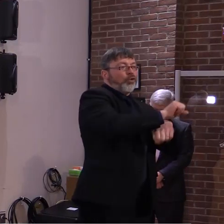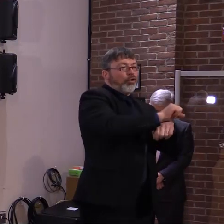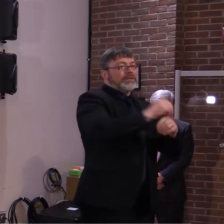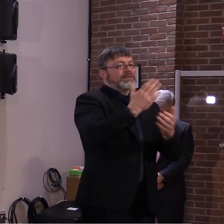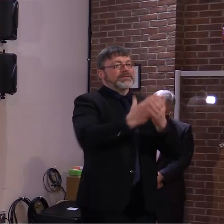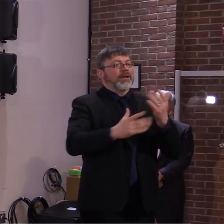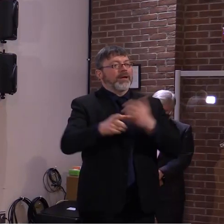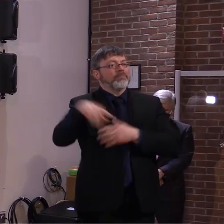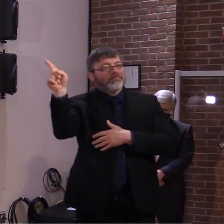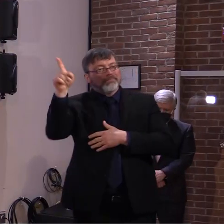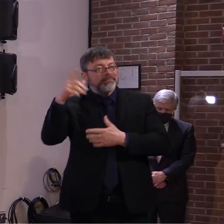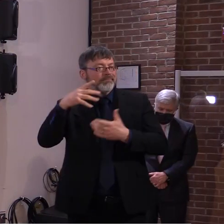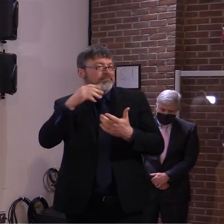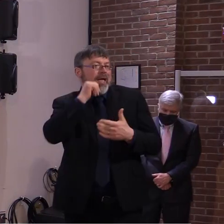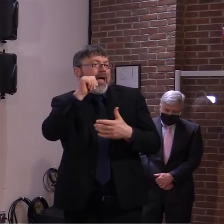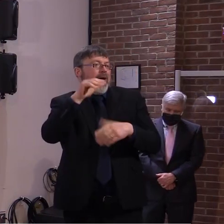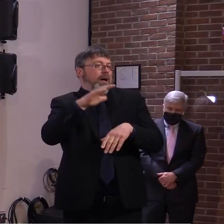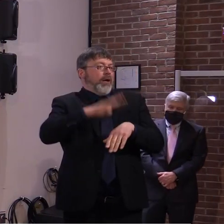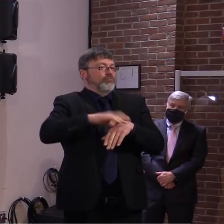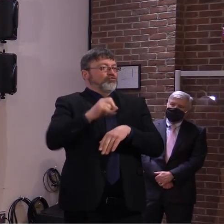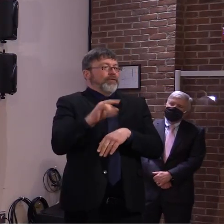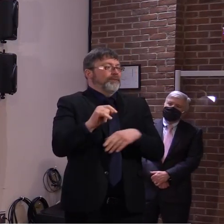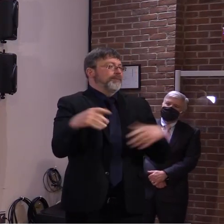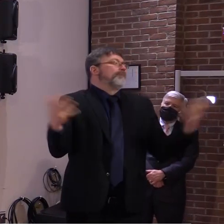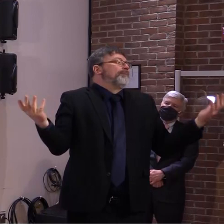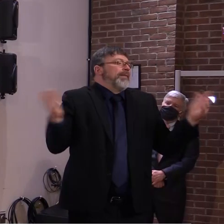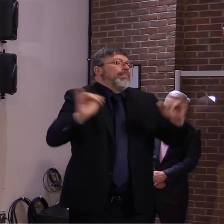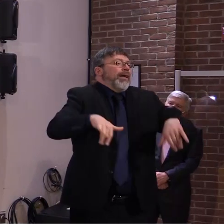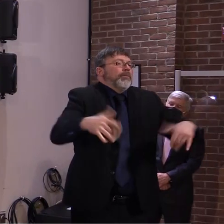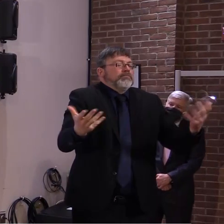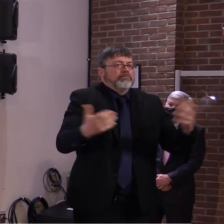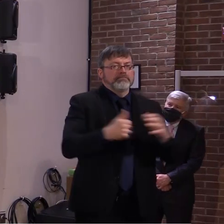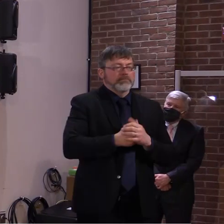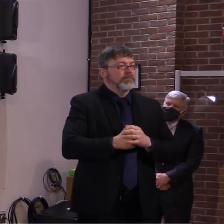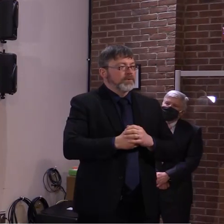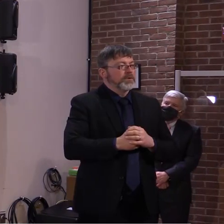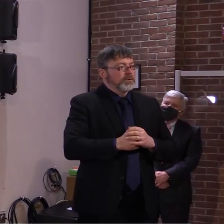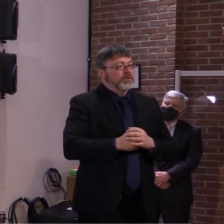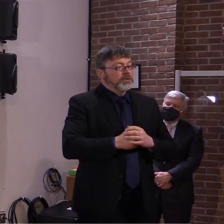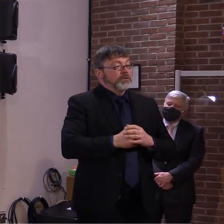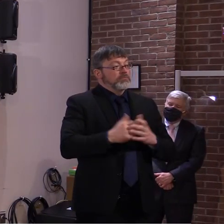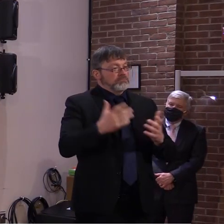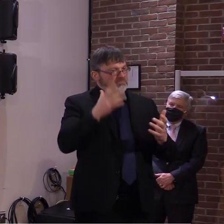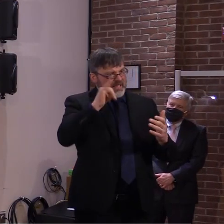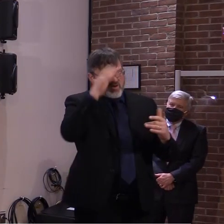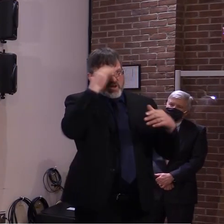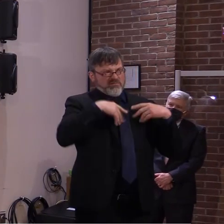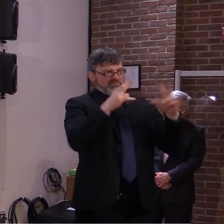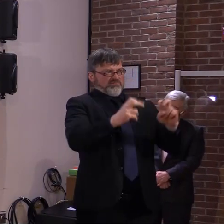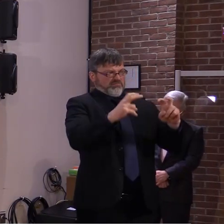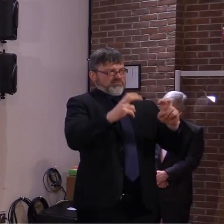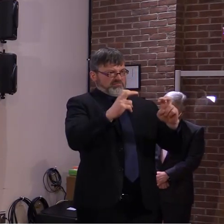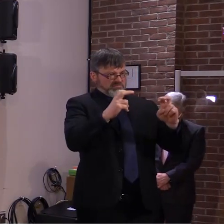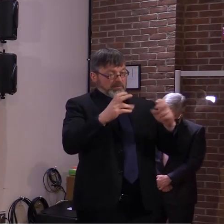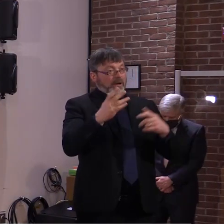weren't hooked into the meeting. So it was intentionally recorded so that they would at least get to see